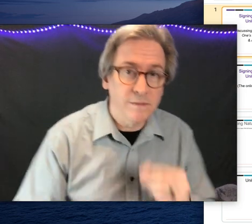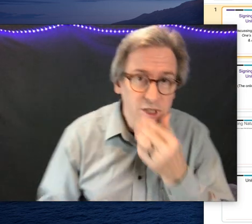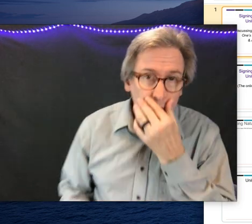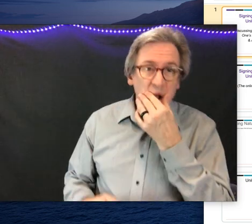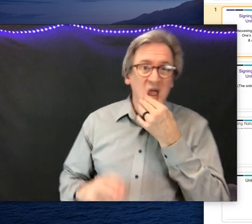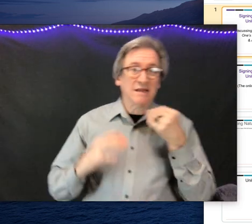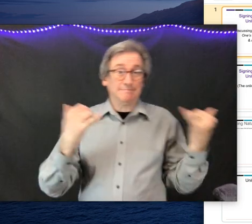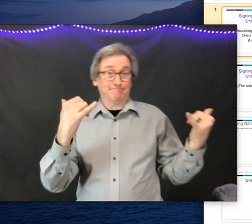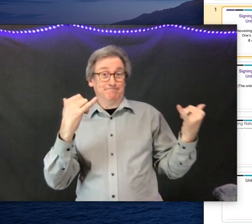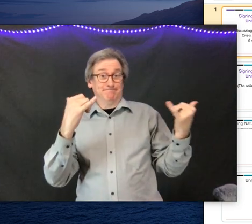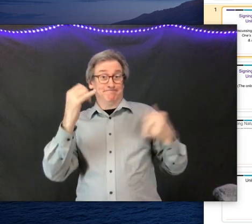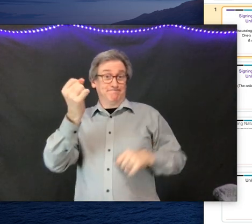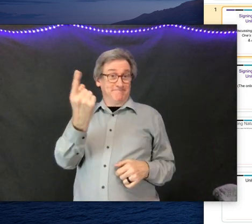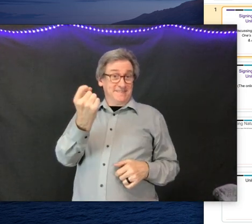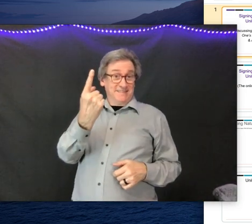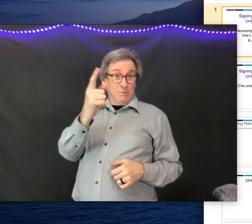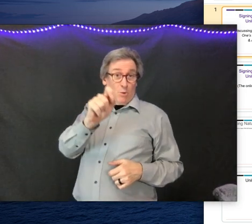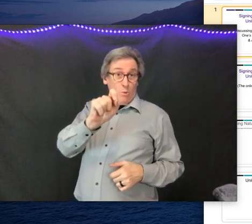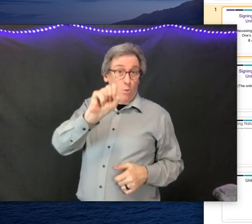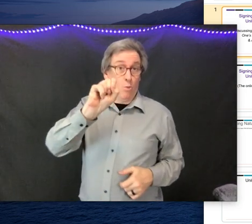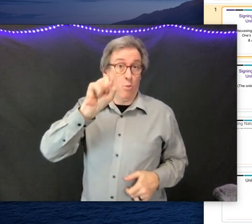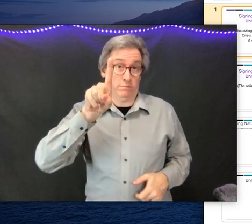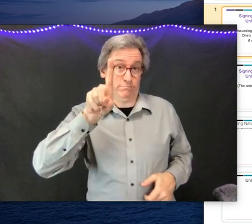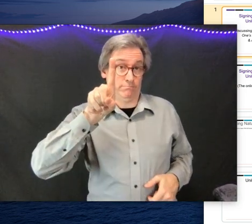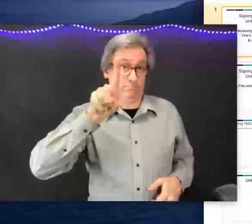Okay, so